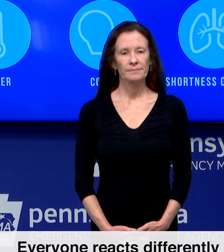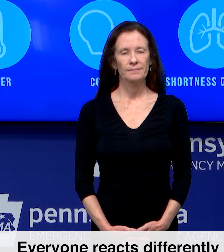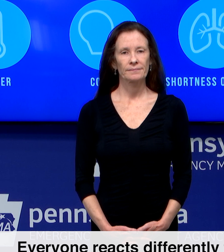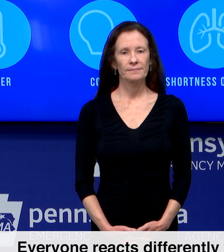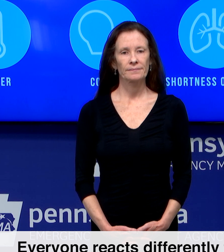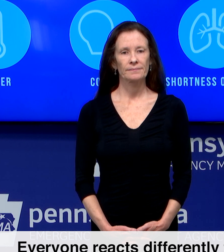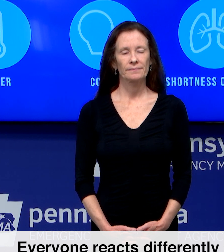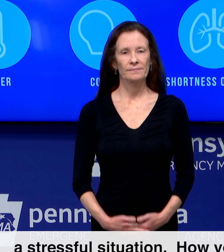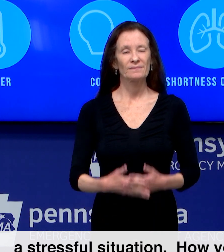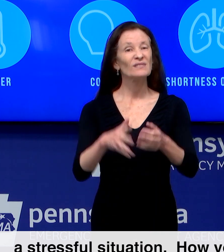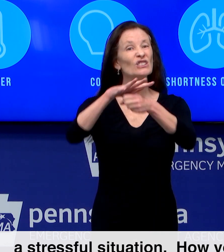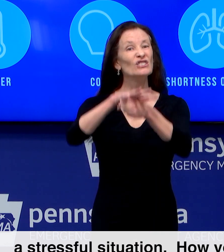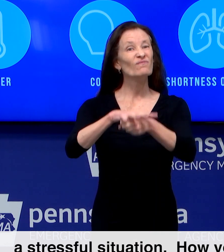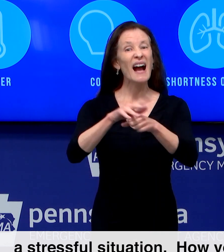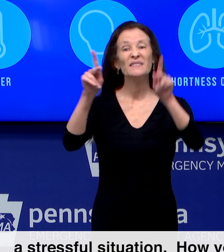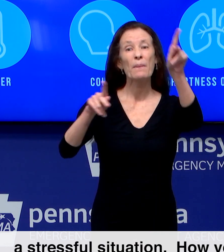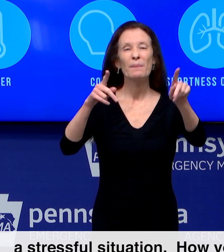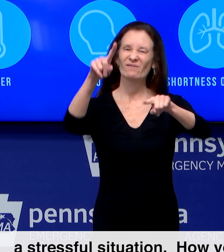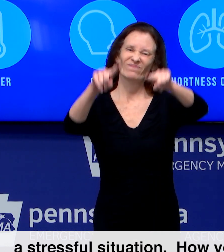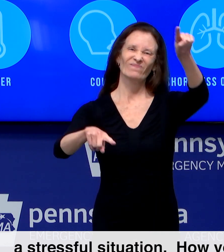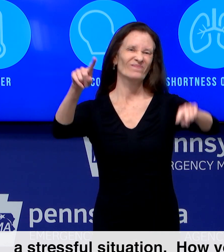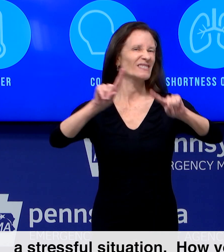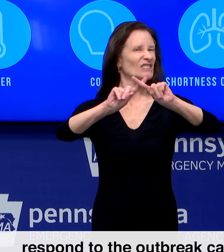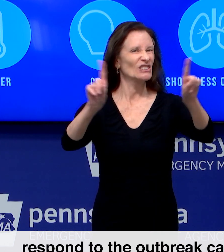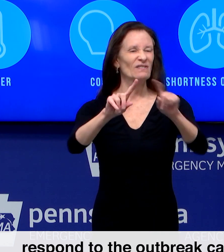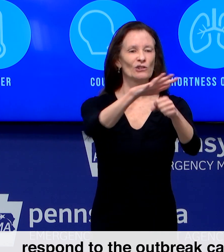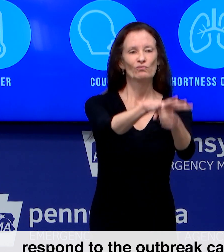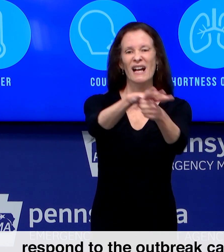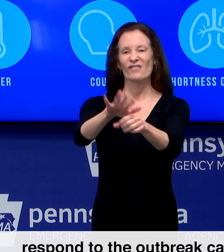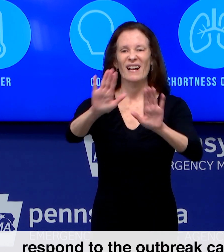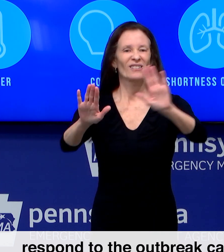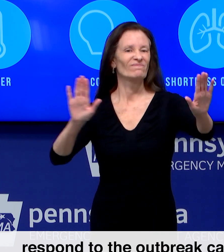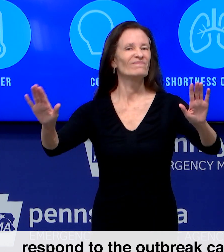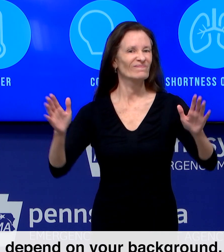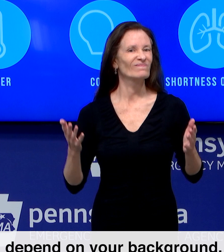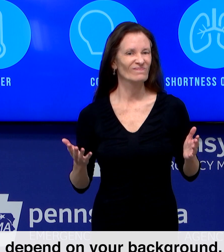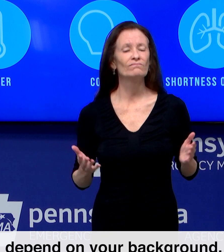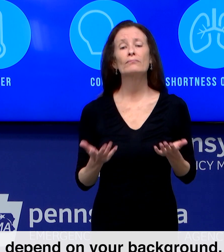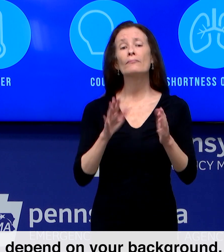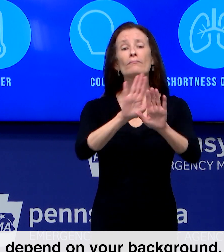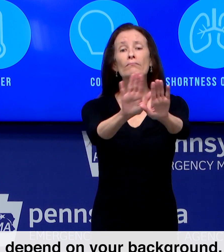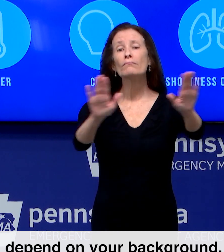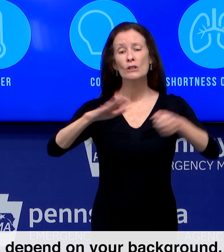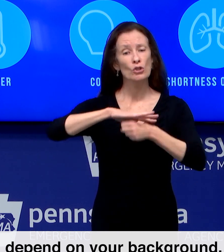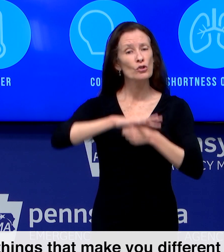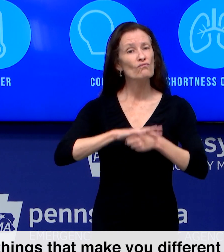Everyone reacts differently to a stressful situation. How you respond to the outbreak can depend on your background, the things that